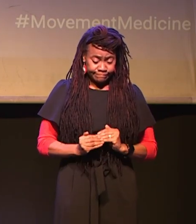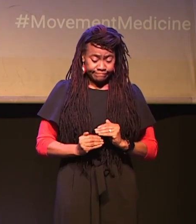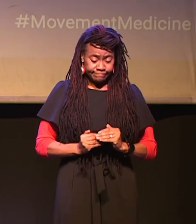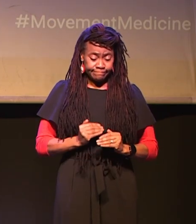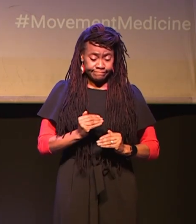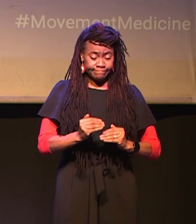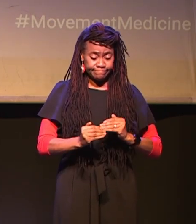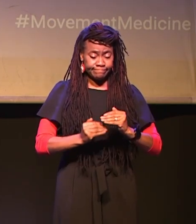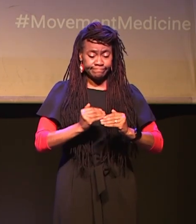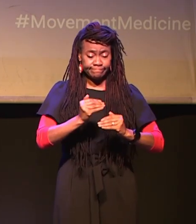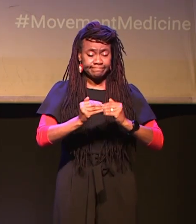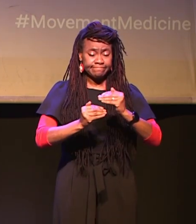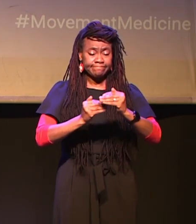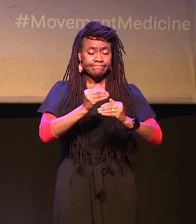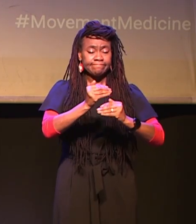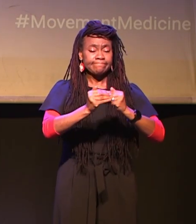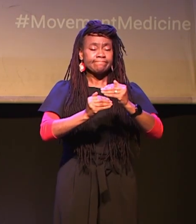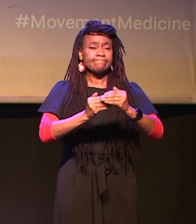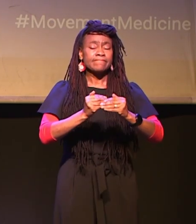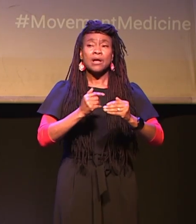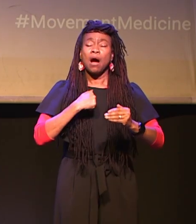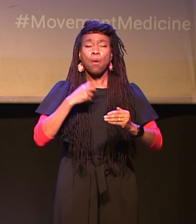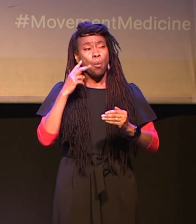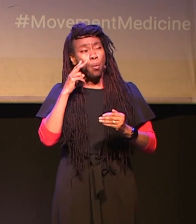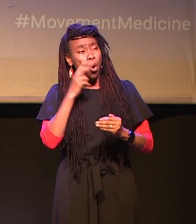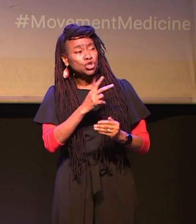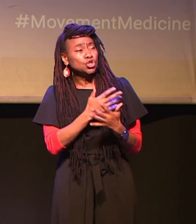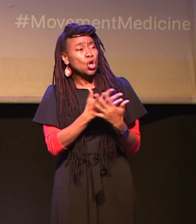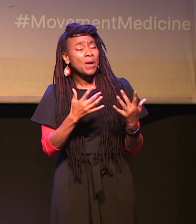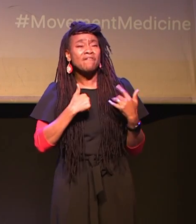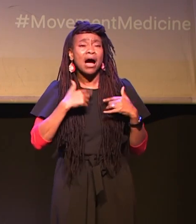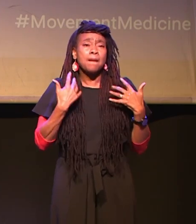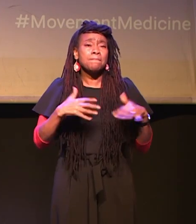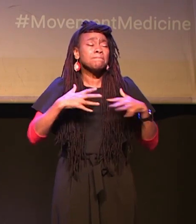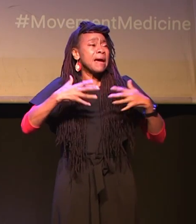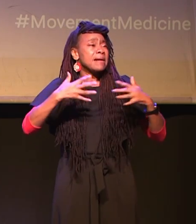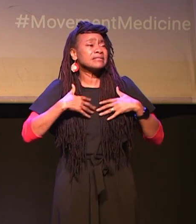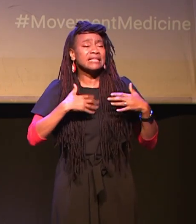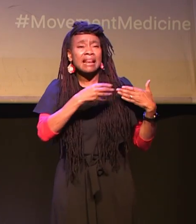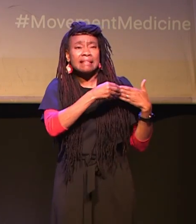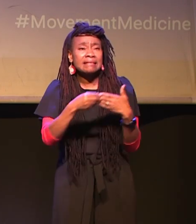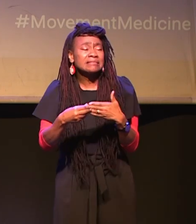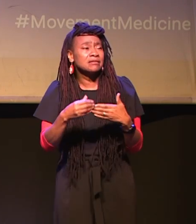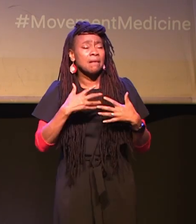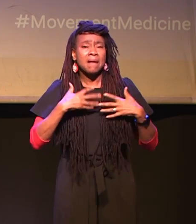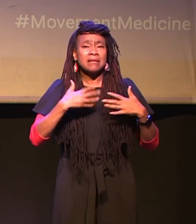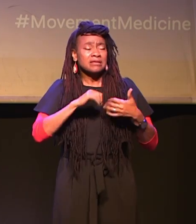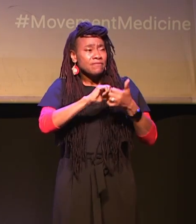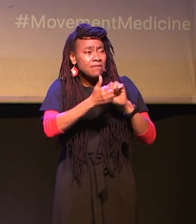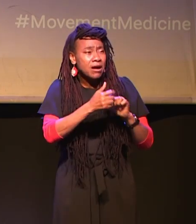watching so many of our incredible peers, comrades be taken out, our incredible leaders be taken out. And it's